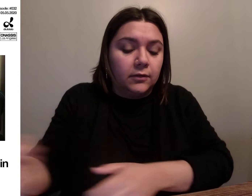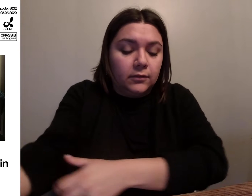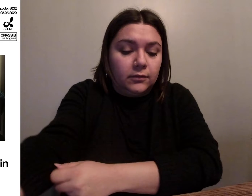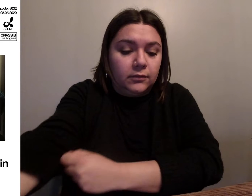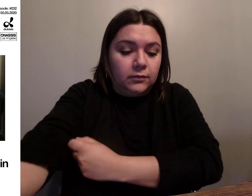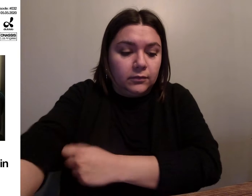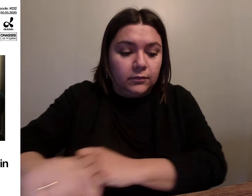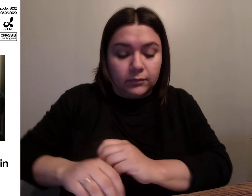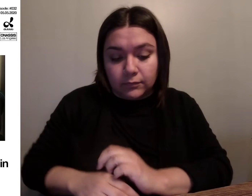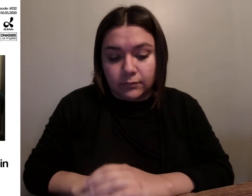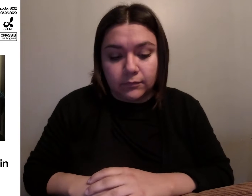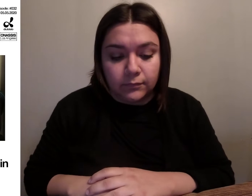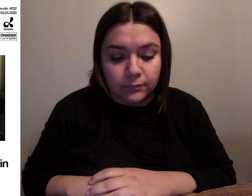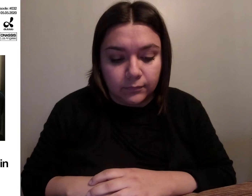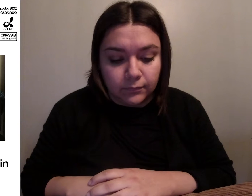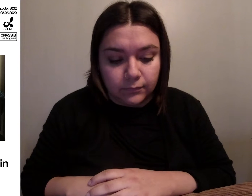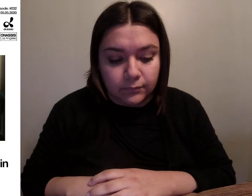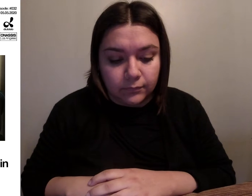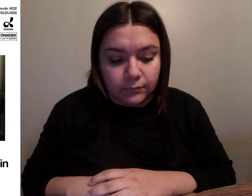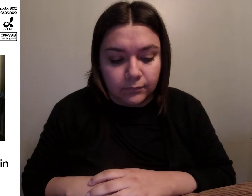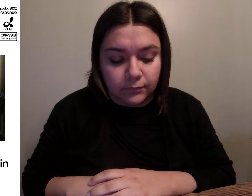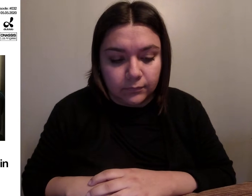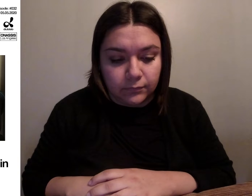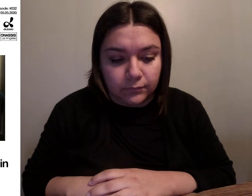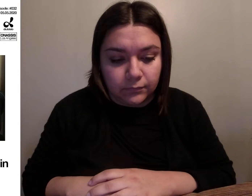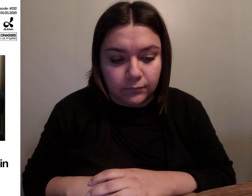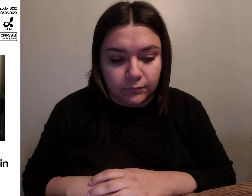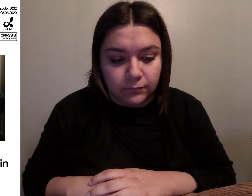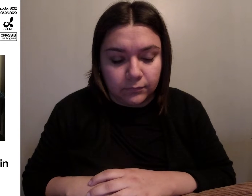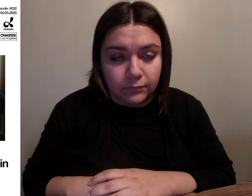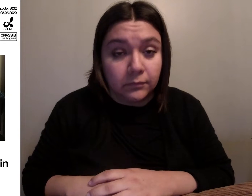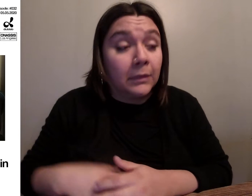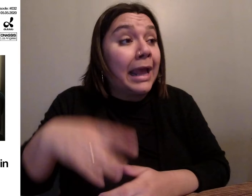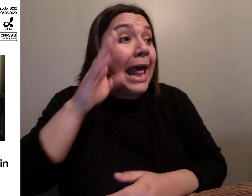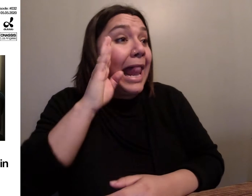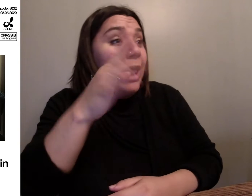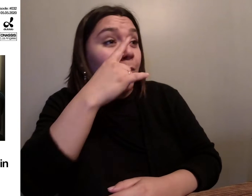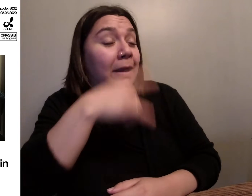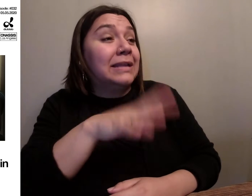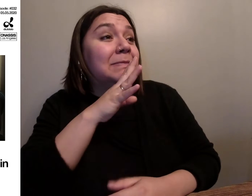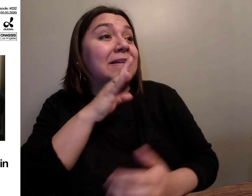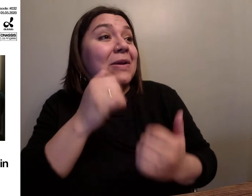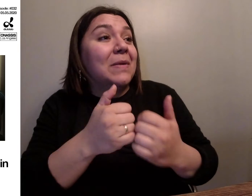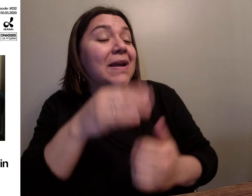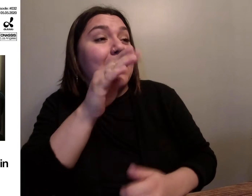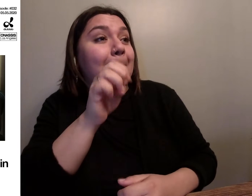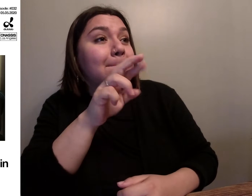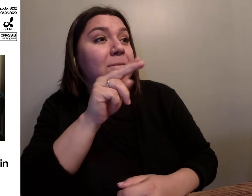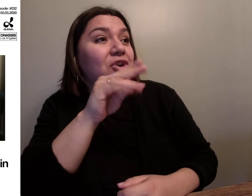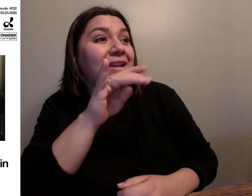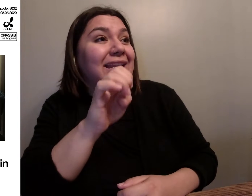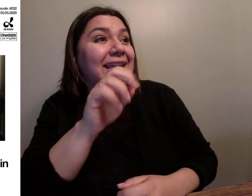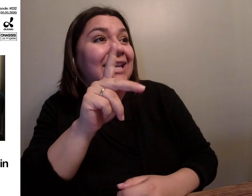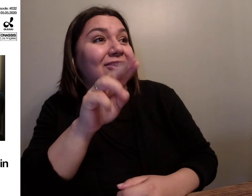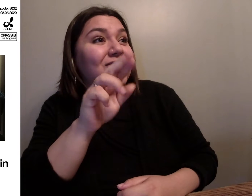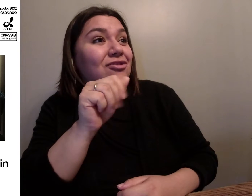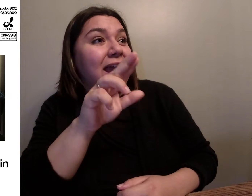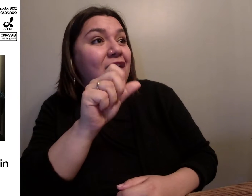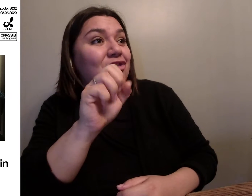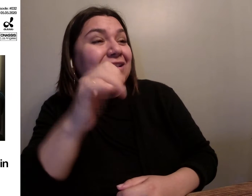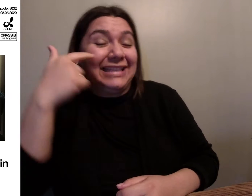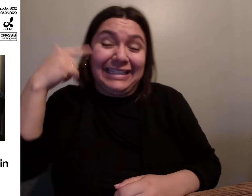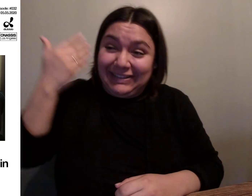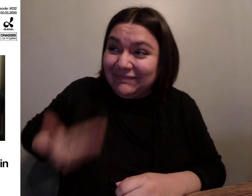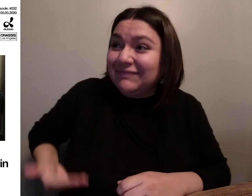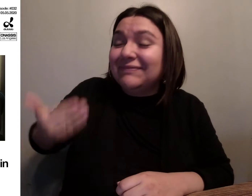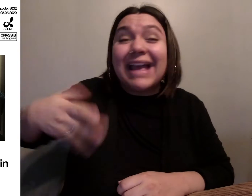Hello, could I please speak with Bernie Krause? This is him. Hello, Bernie. I am so happy to be